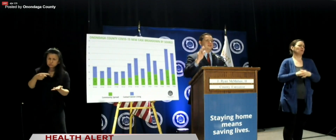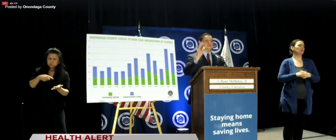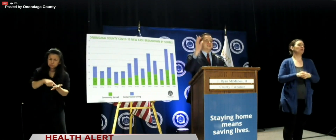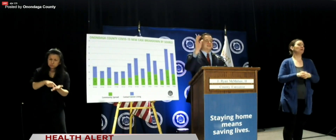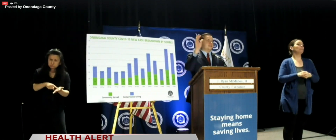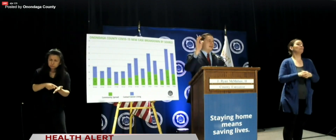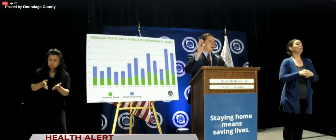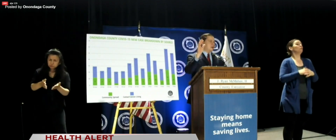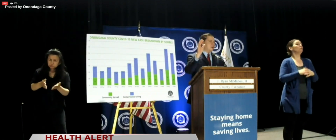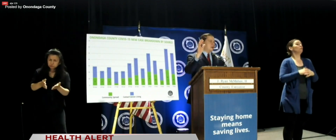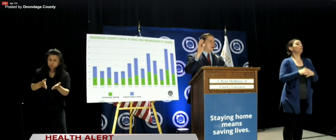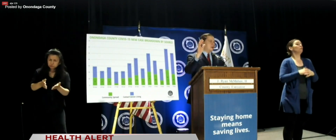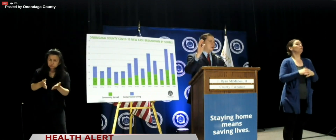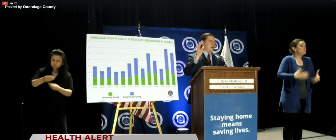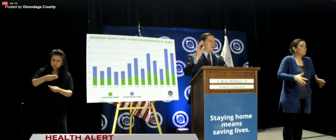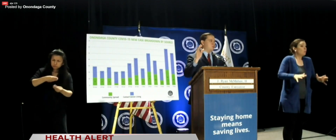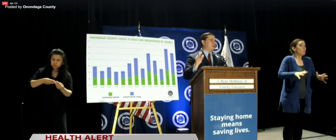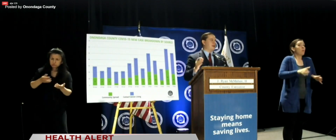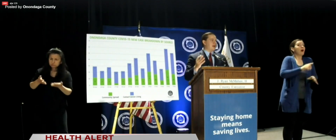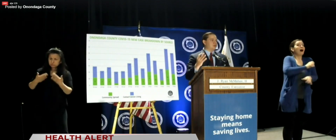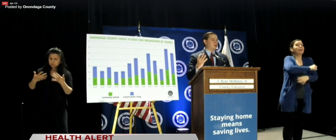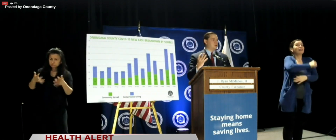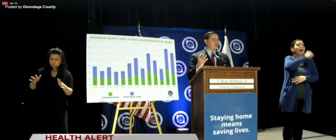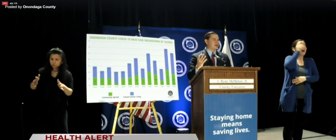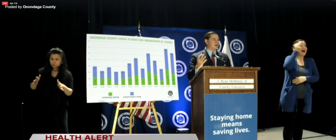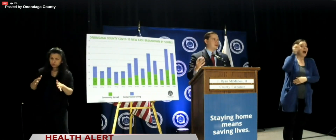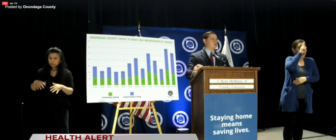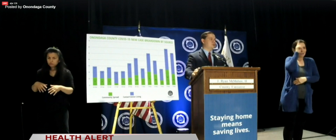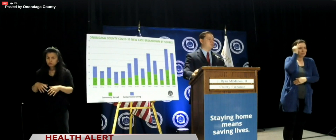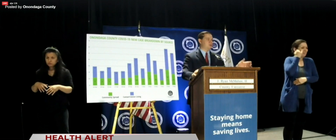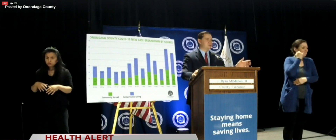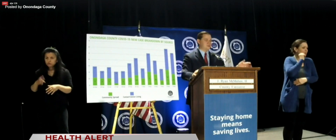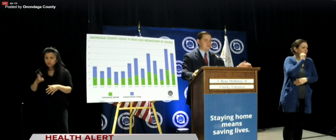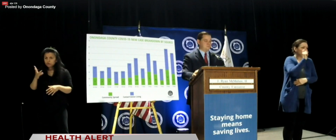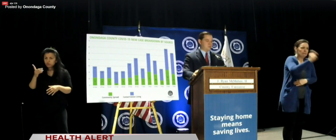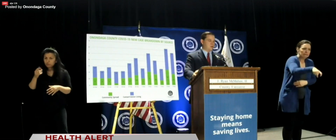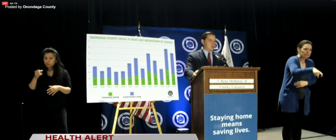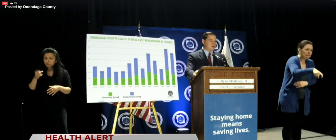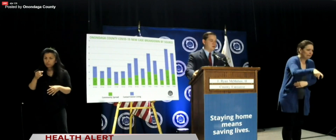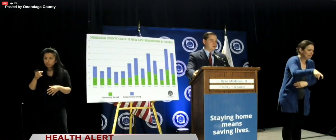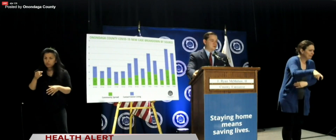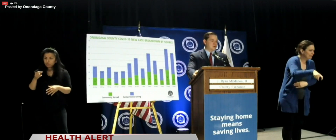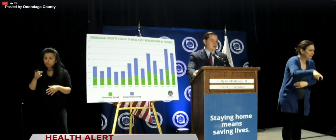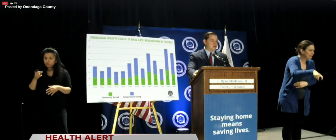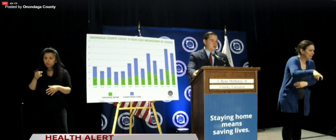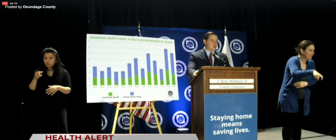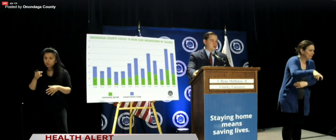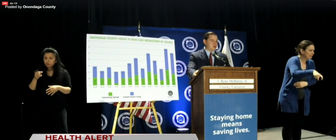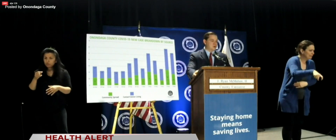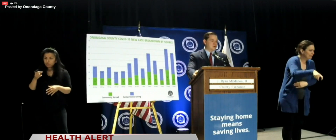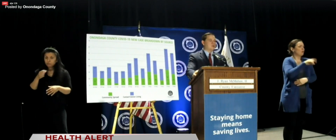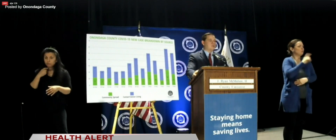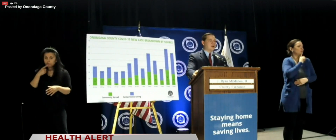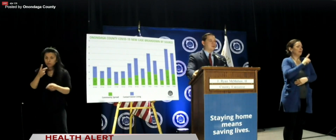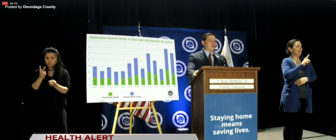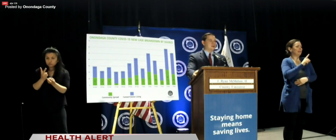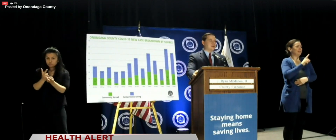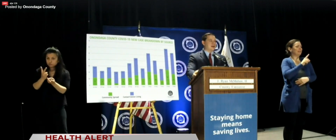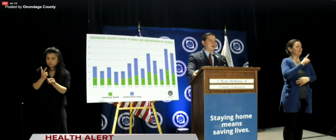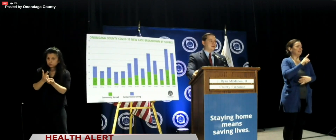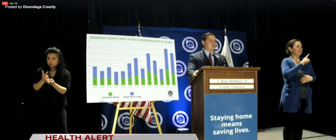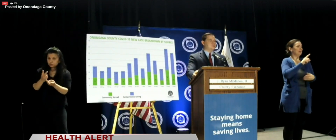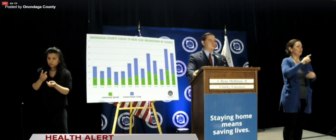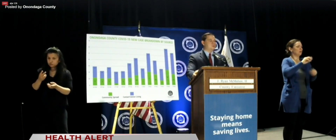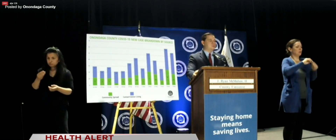the data the wrong way. We need accurate data, to your point, Tim. So part of accurate data